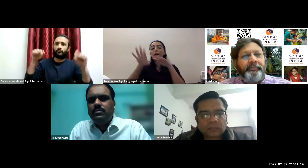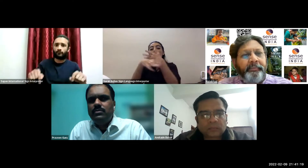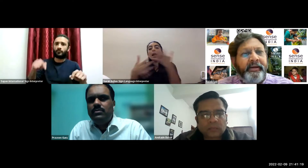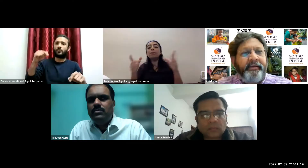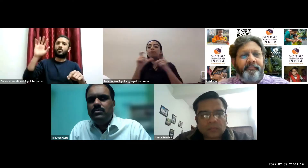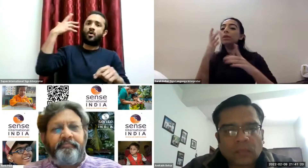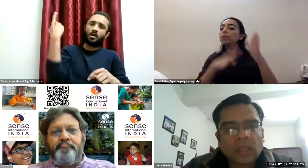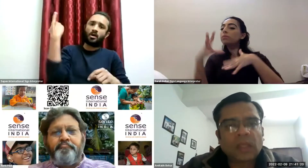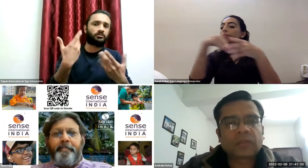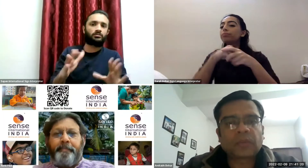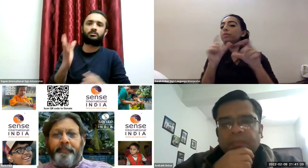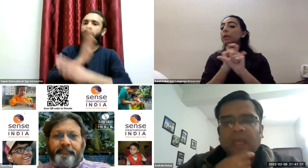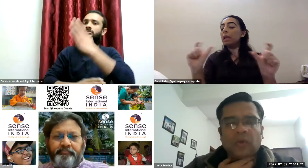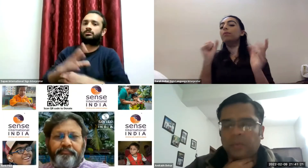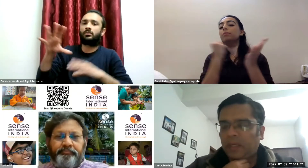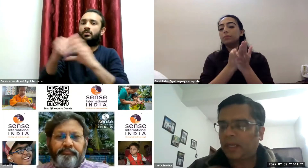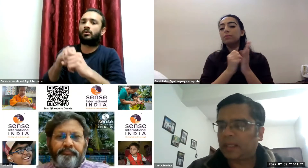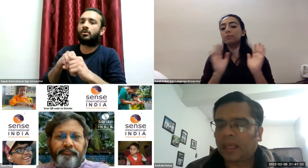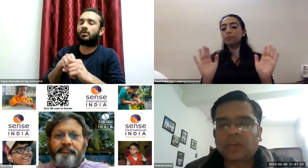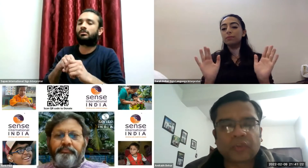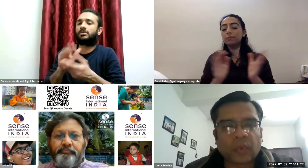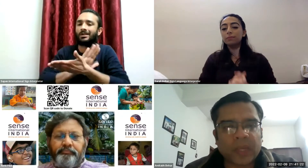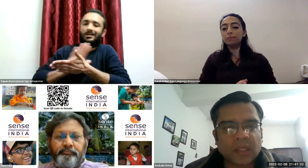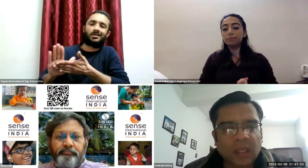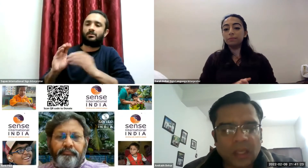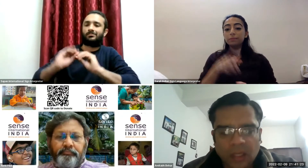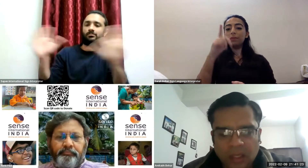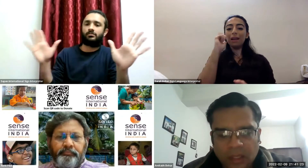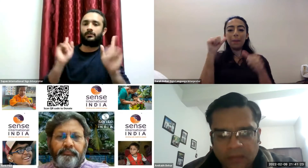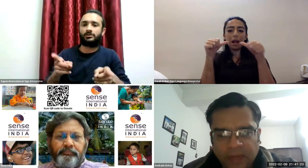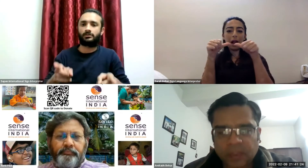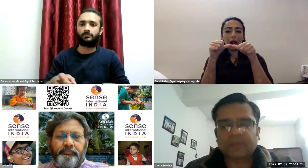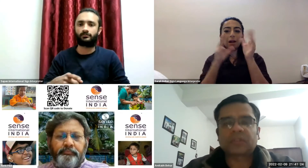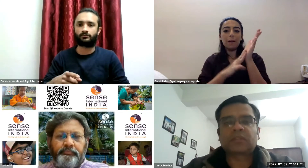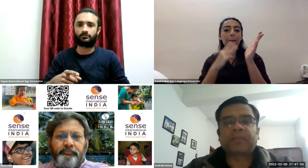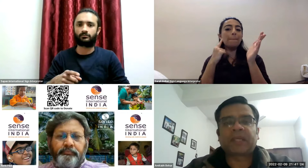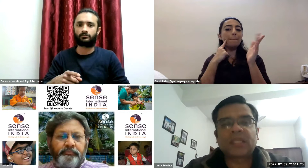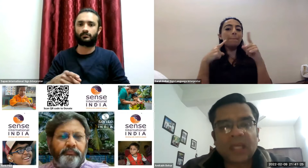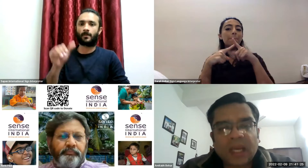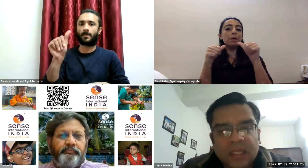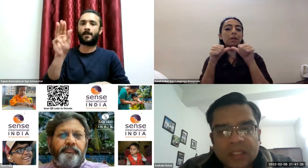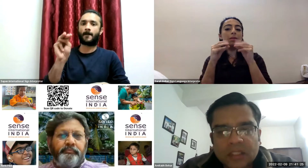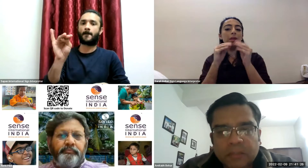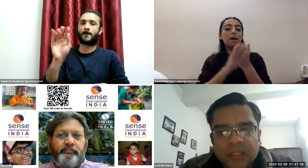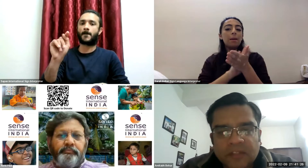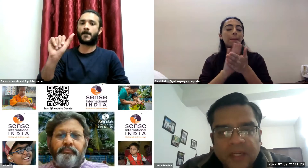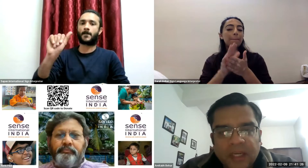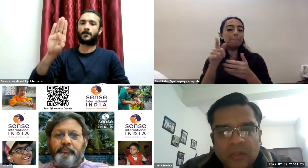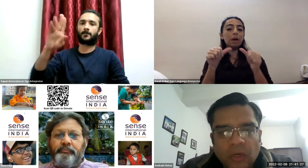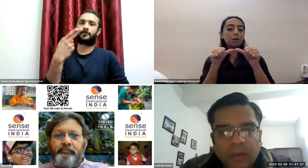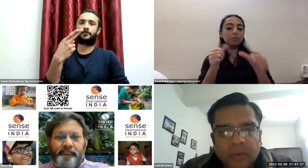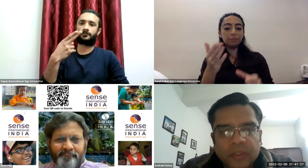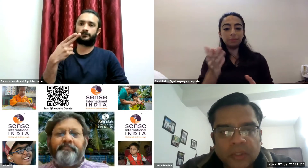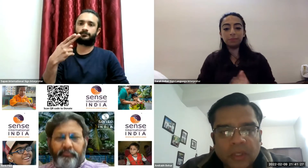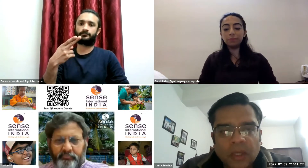Thank you. Amitabh Bhai. So thank you, Akhil, and thank you for the question. In fact, when I was presenting, I did